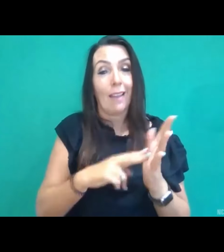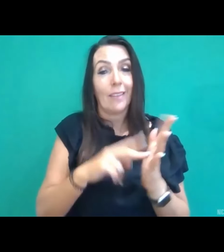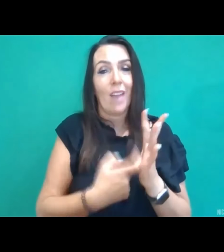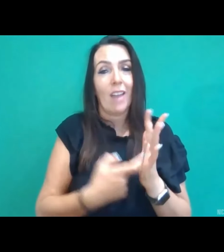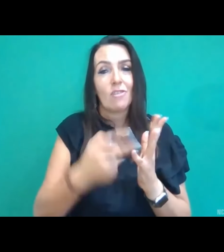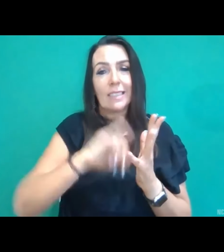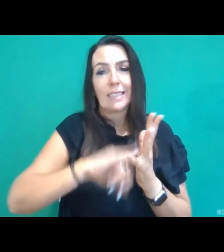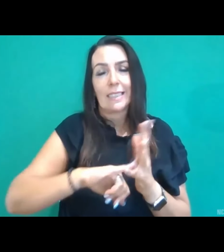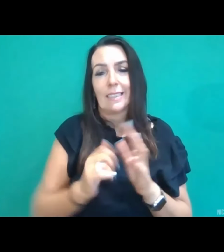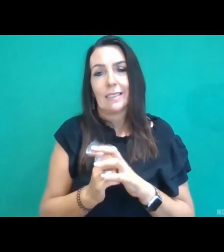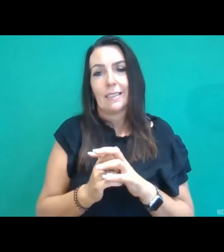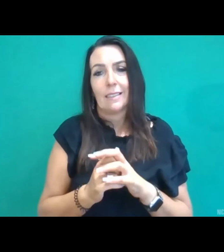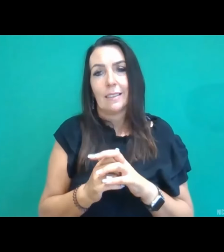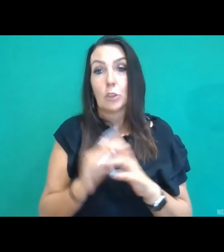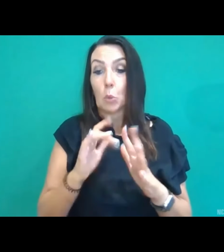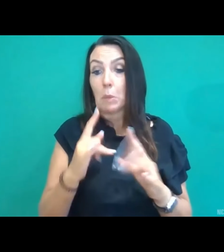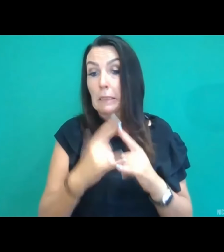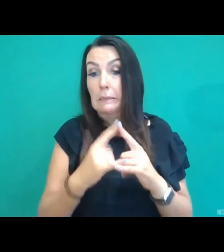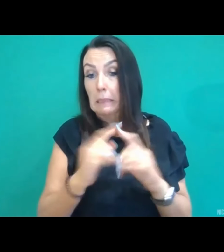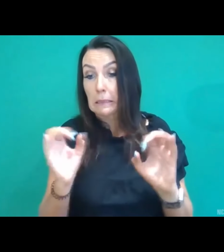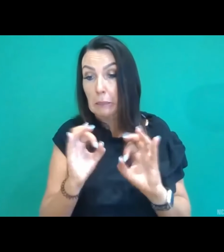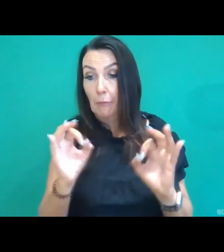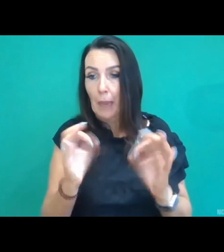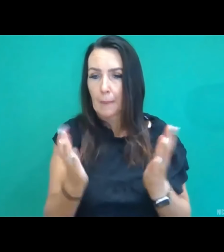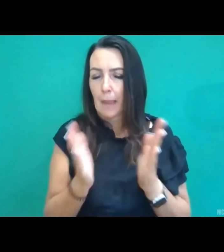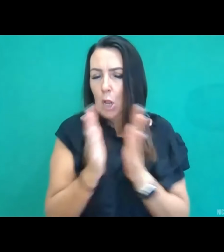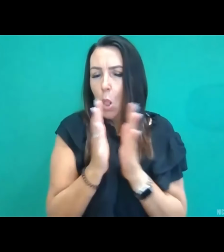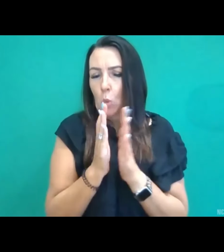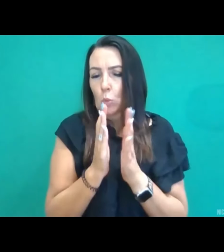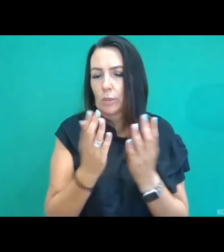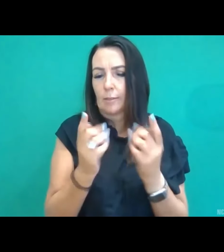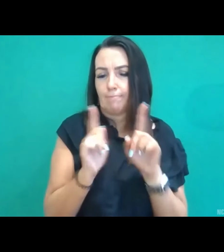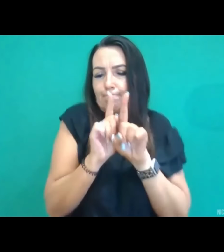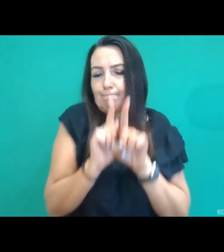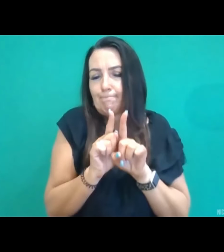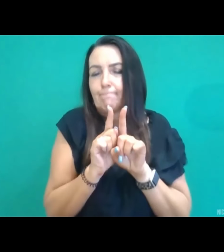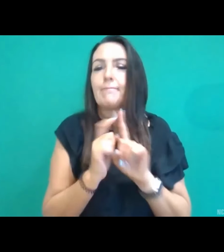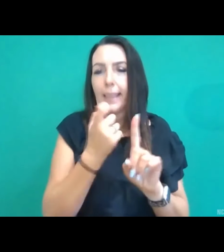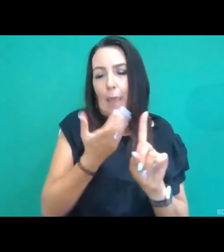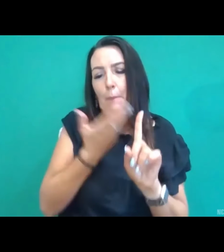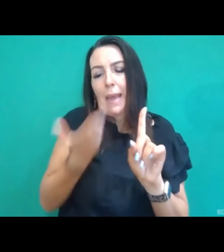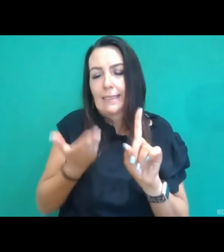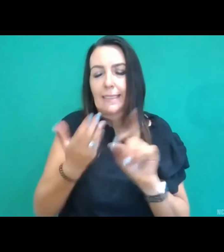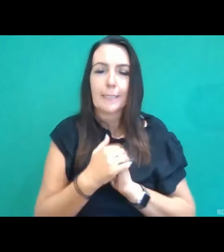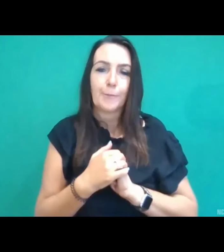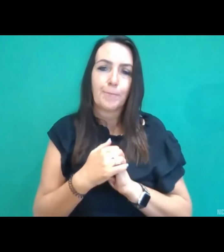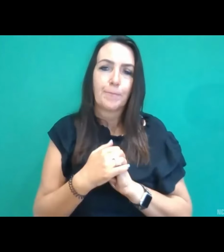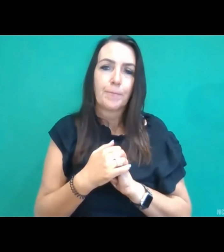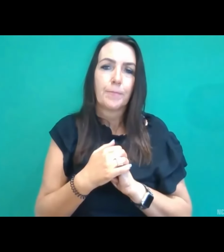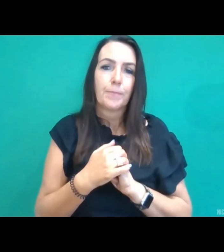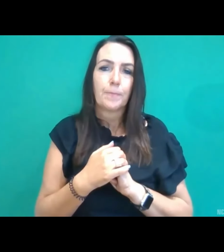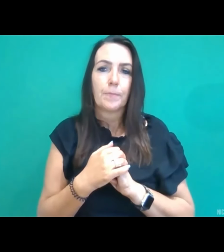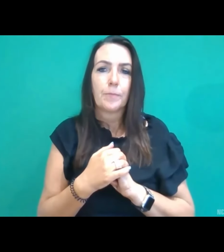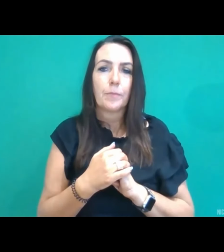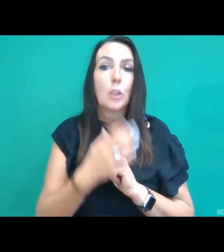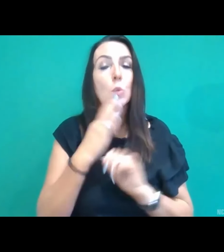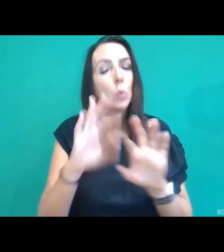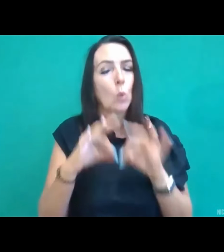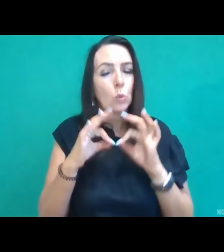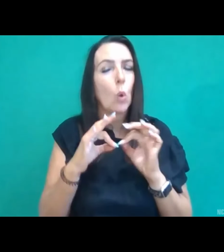about having sex, it's about being in close contact with someone. We would always encourage the use of condoms,